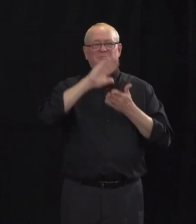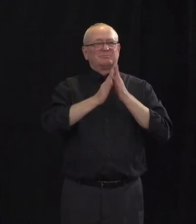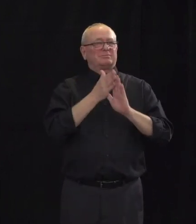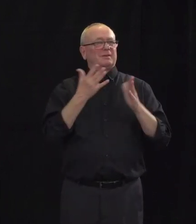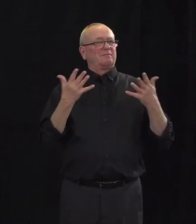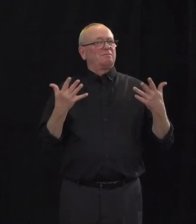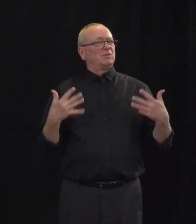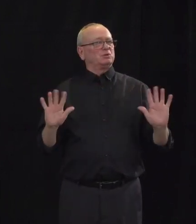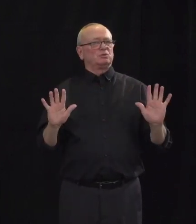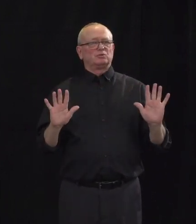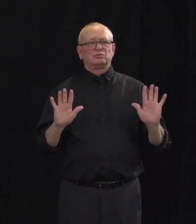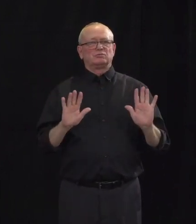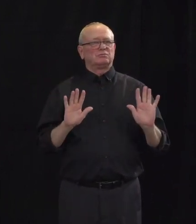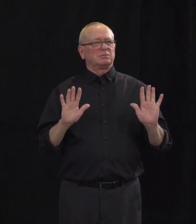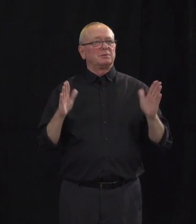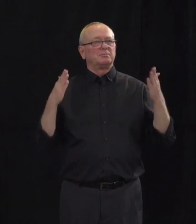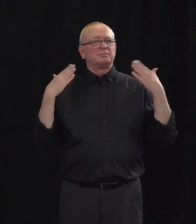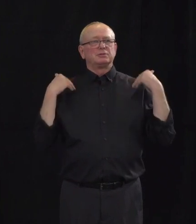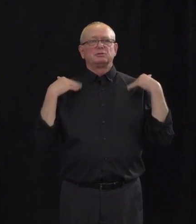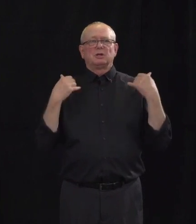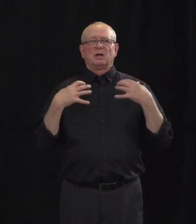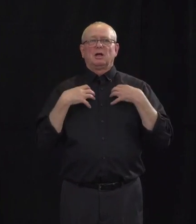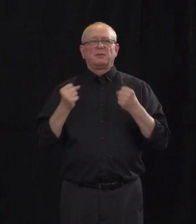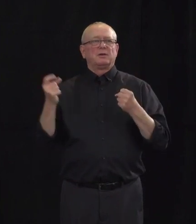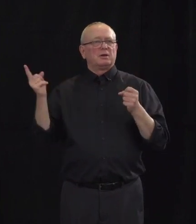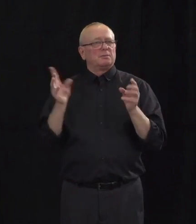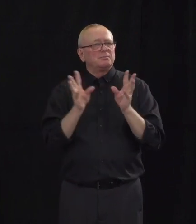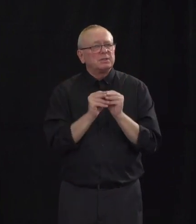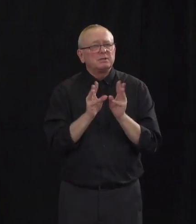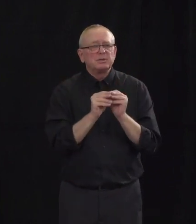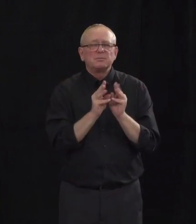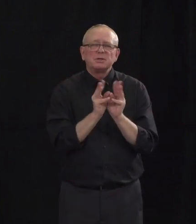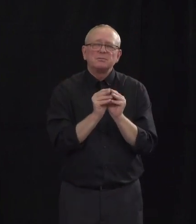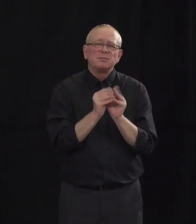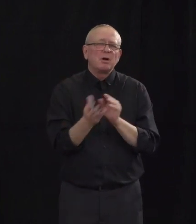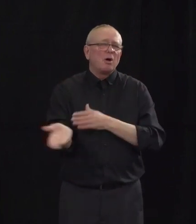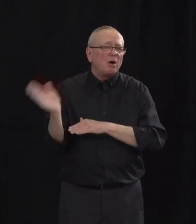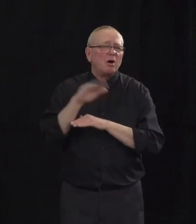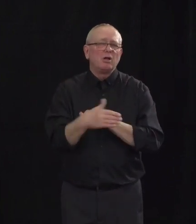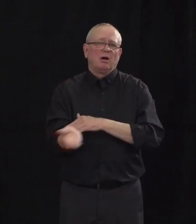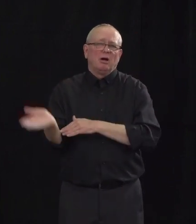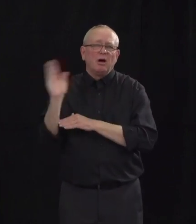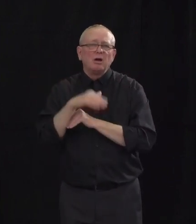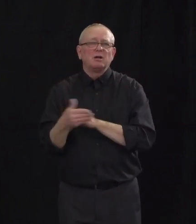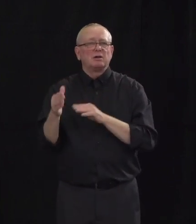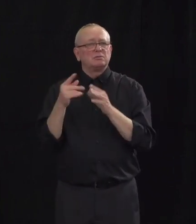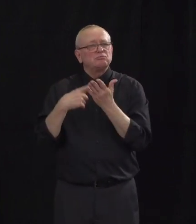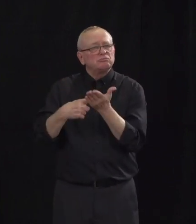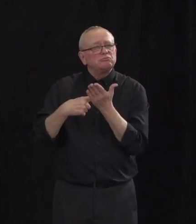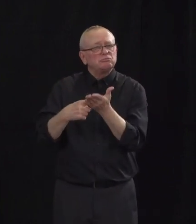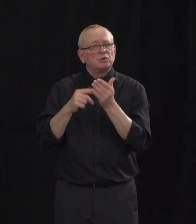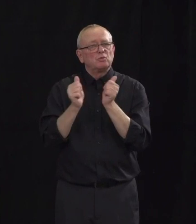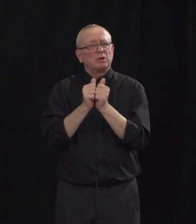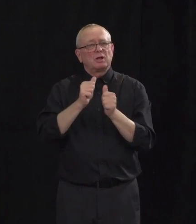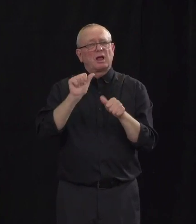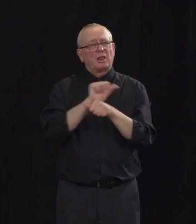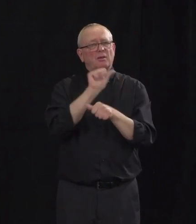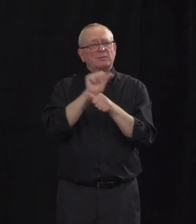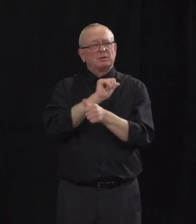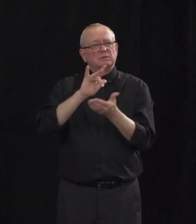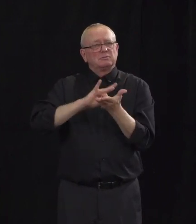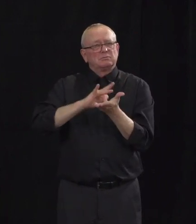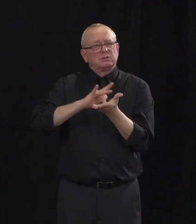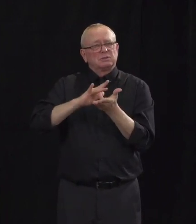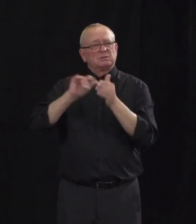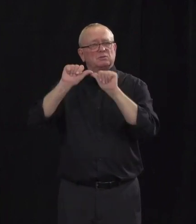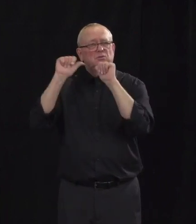in negotiations with the Alberta Medical Association. I've told Tyler he should probably just stay away from social media. Don't be distracted by the trolls. Just